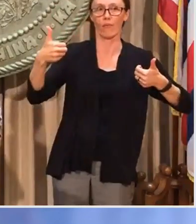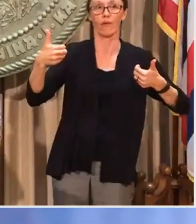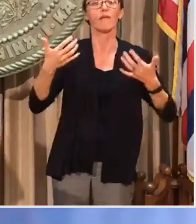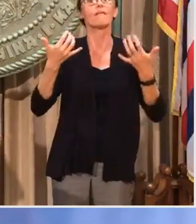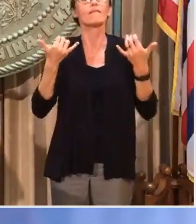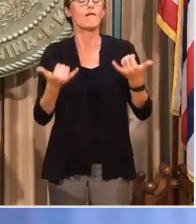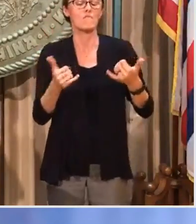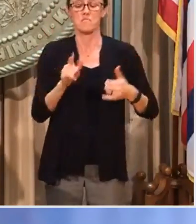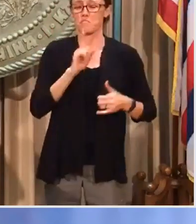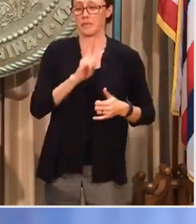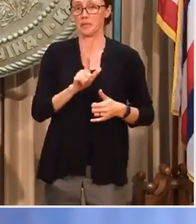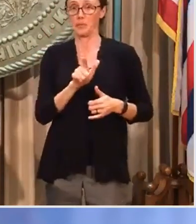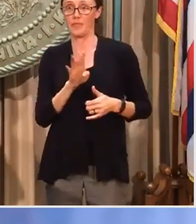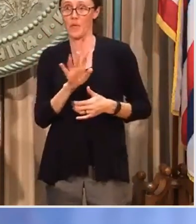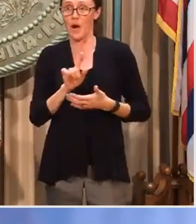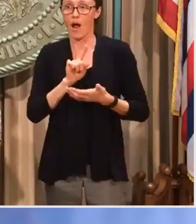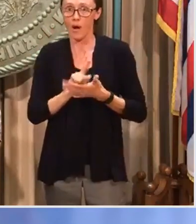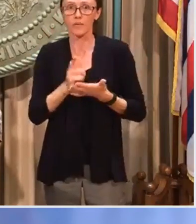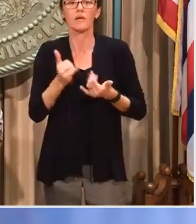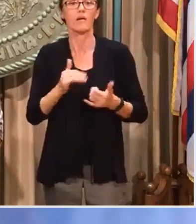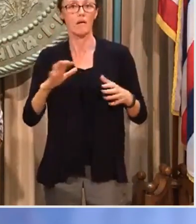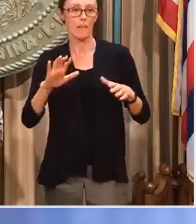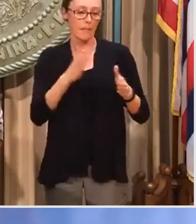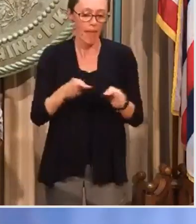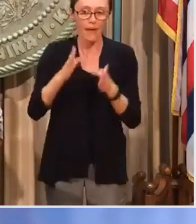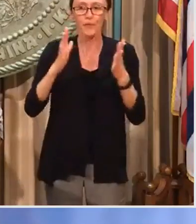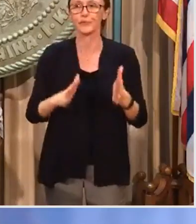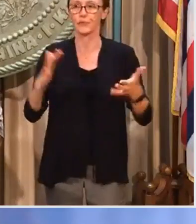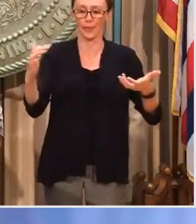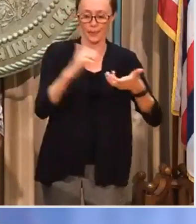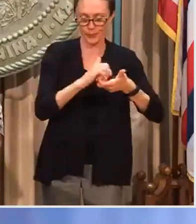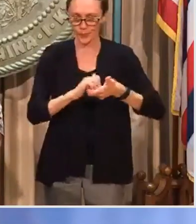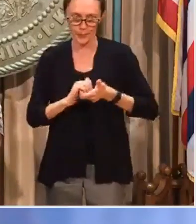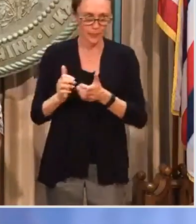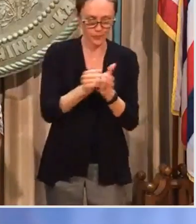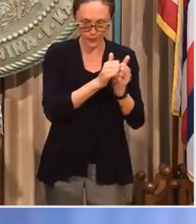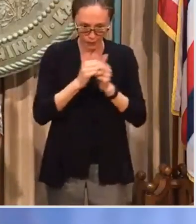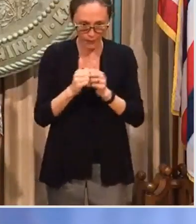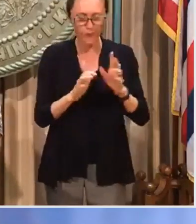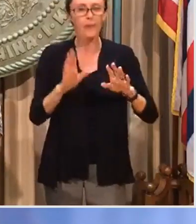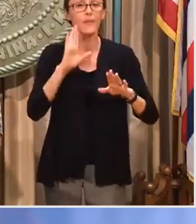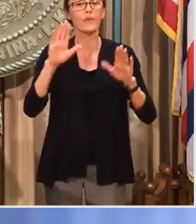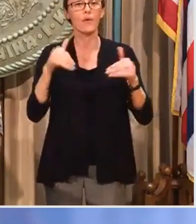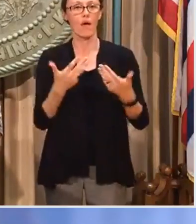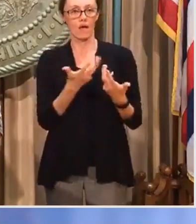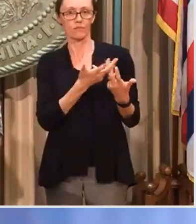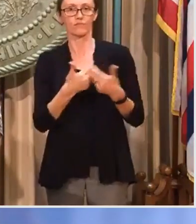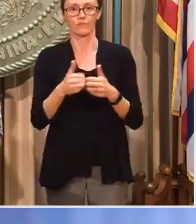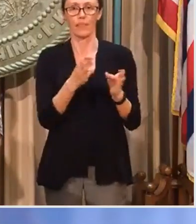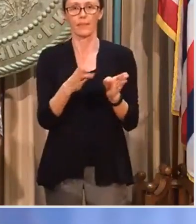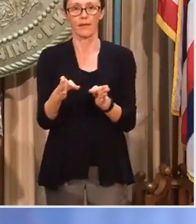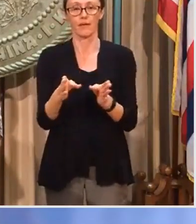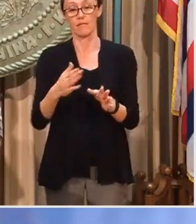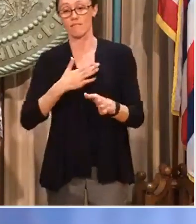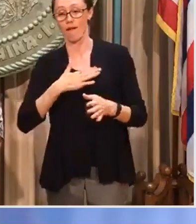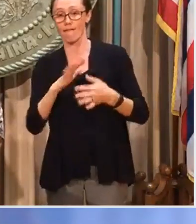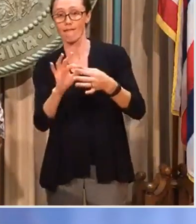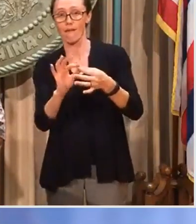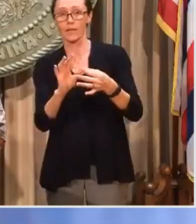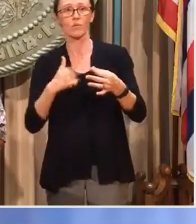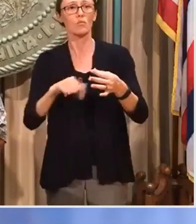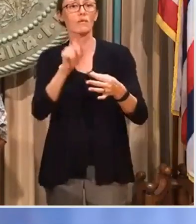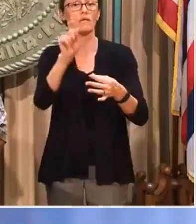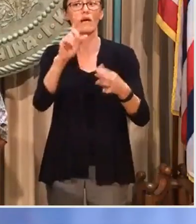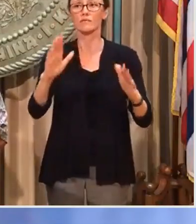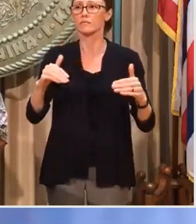24 hours, we're only going to get those planners together and nest boat plans My comment to them was, we need to move